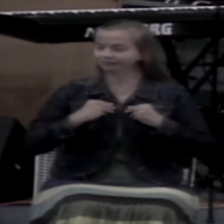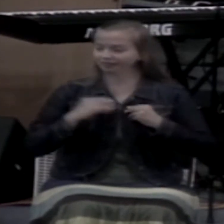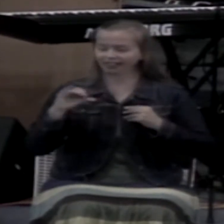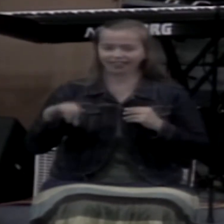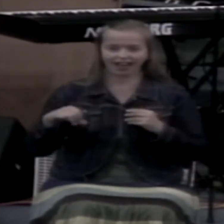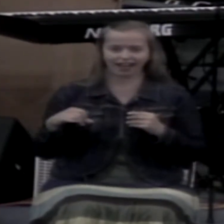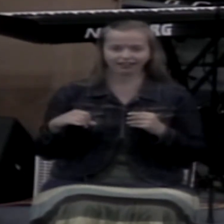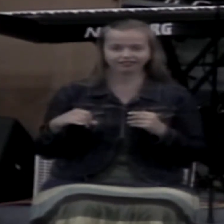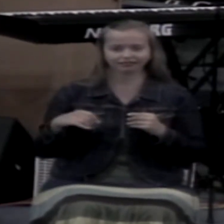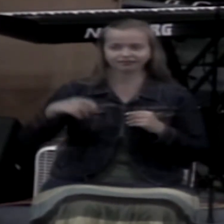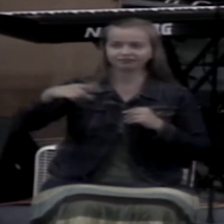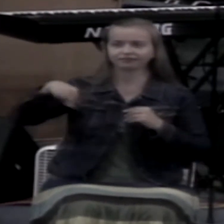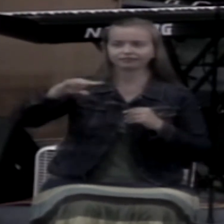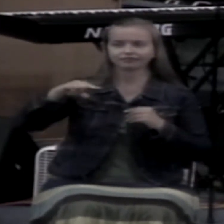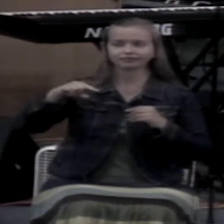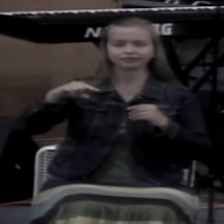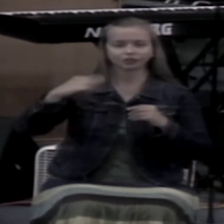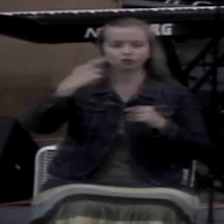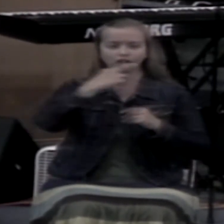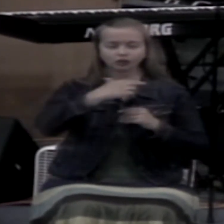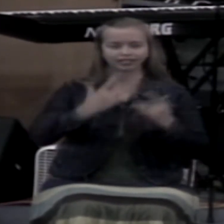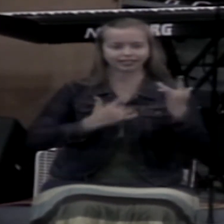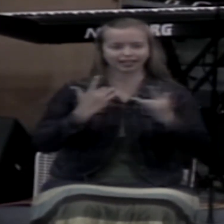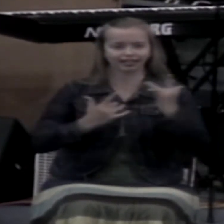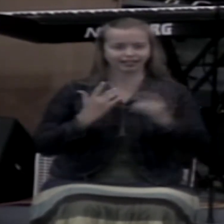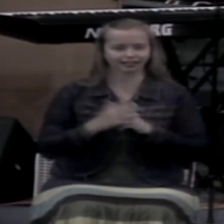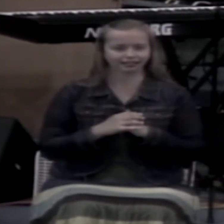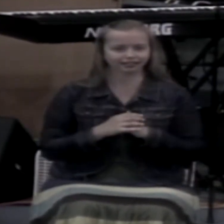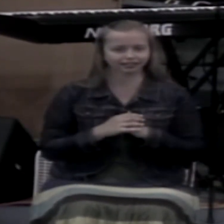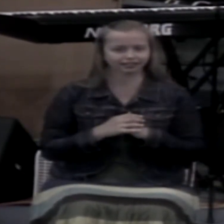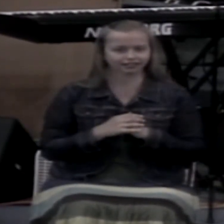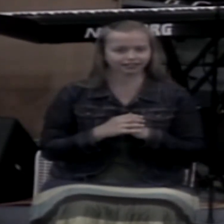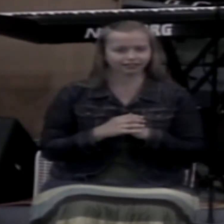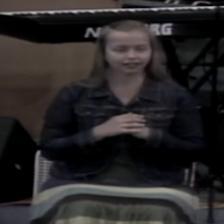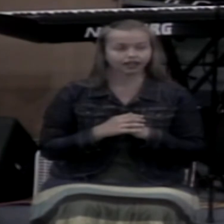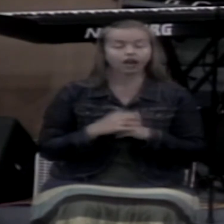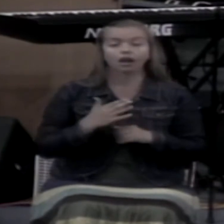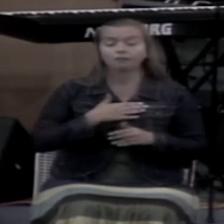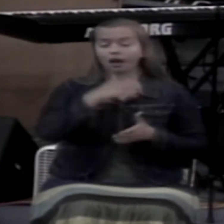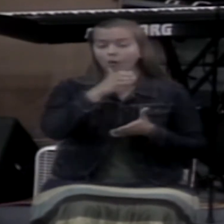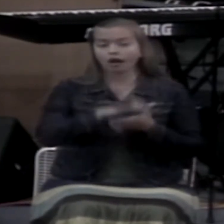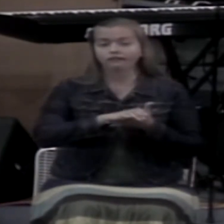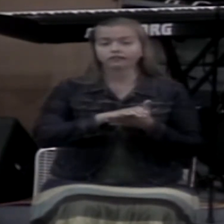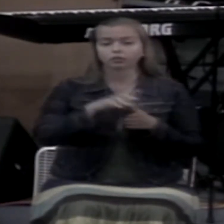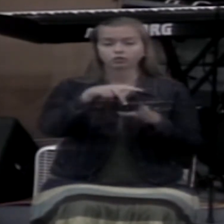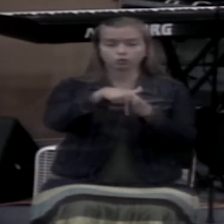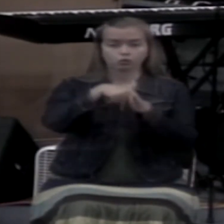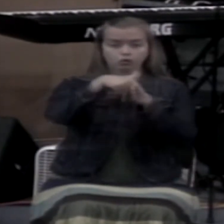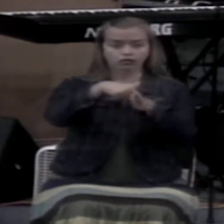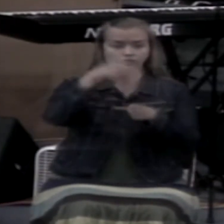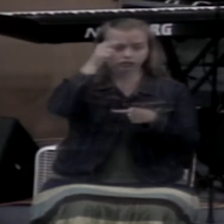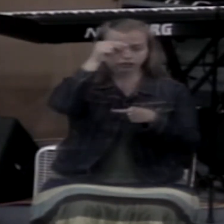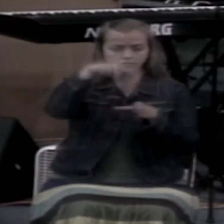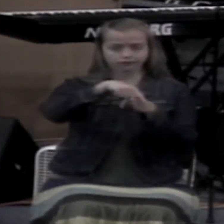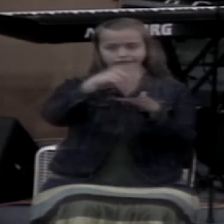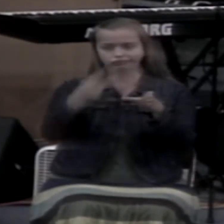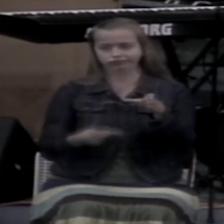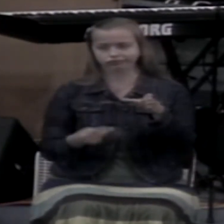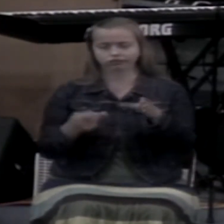When Sister Grant took a fall from a horse about 5 years ago and cracked